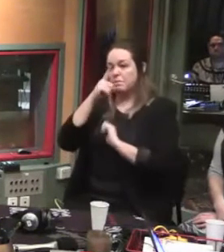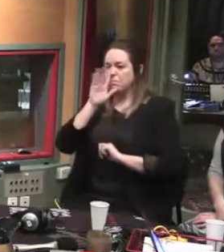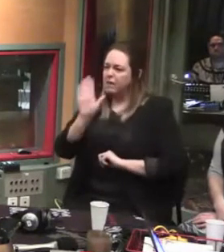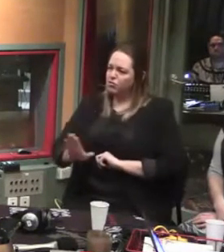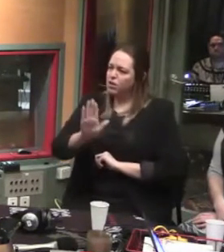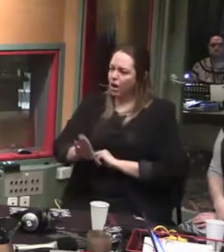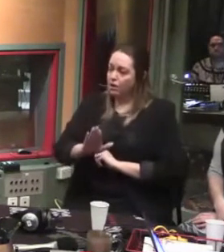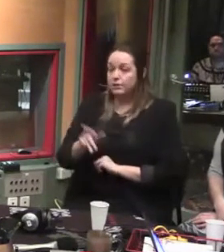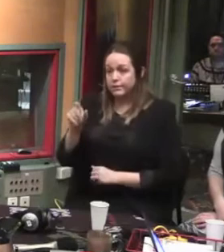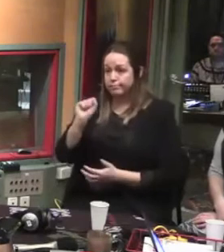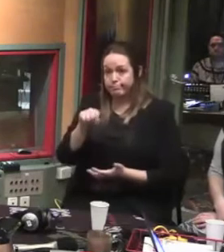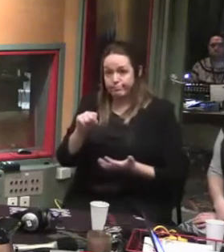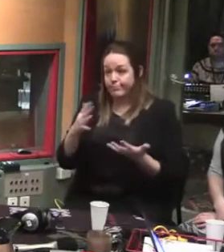whether